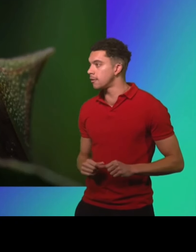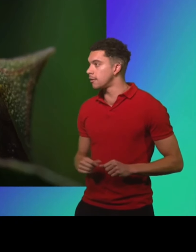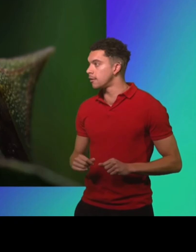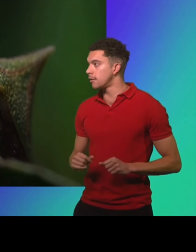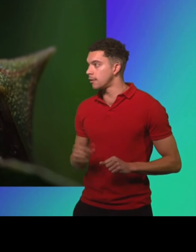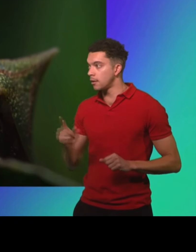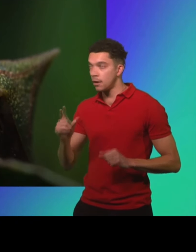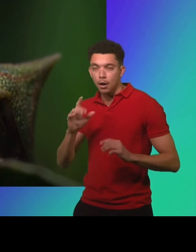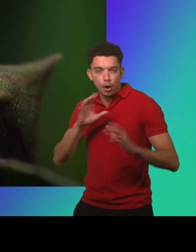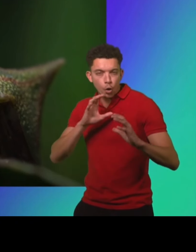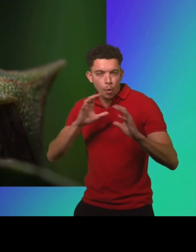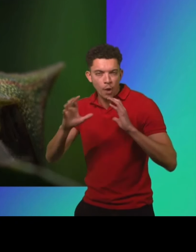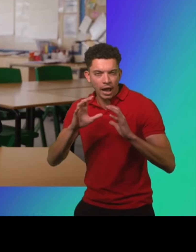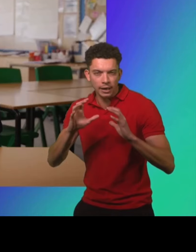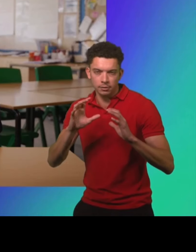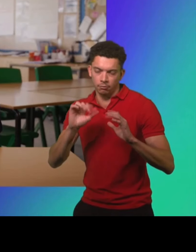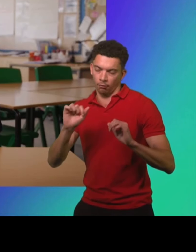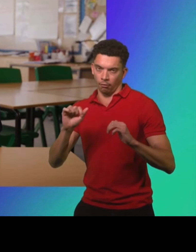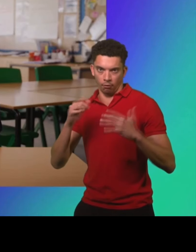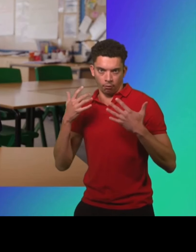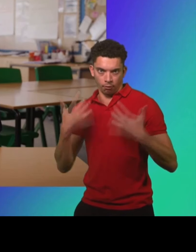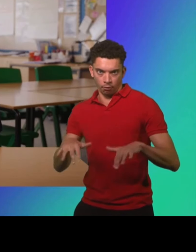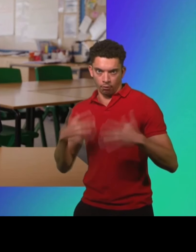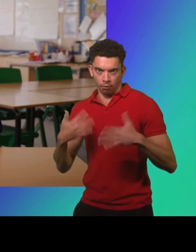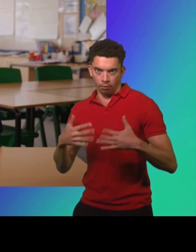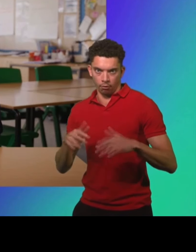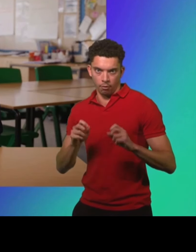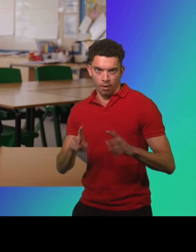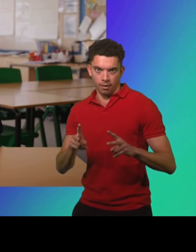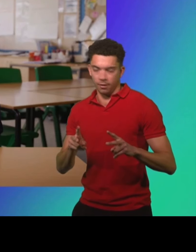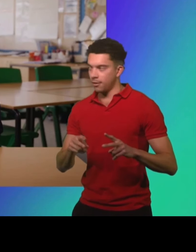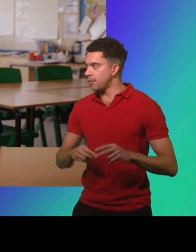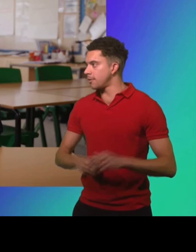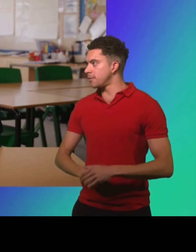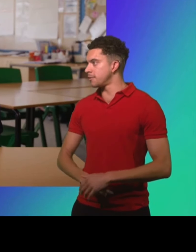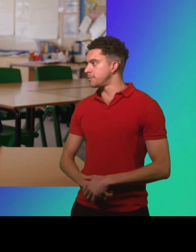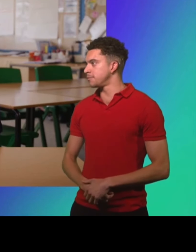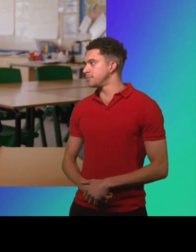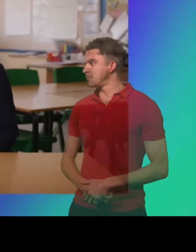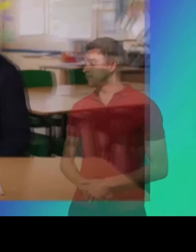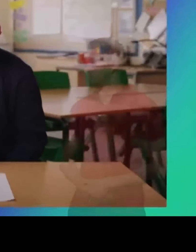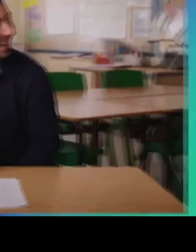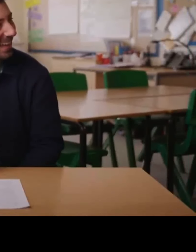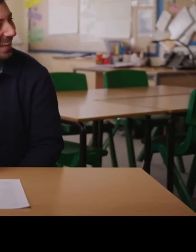But they also communicate in a remarkable way.